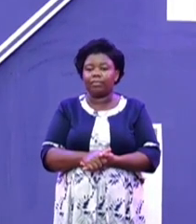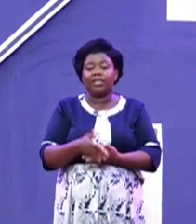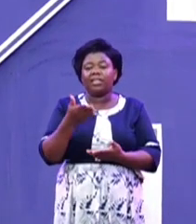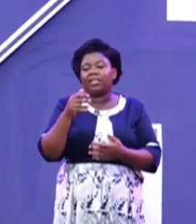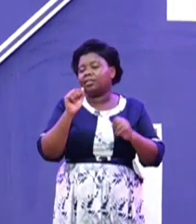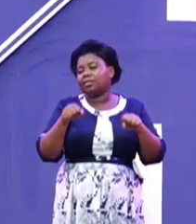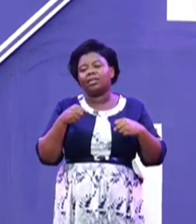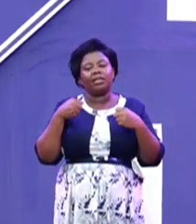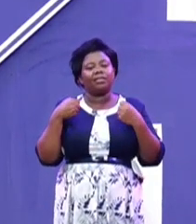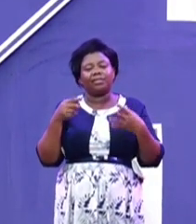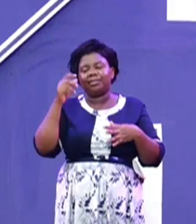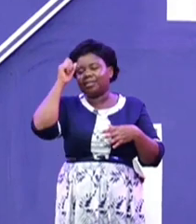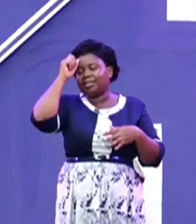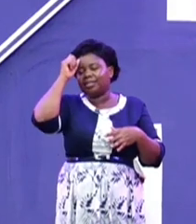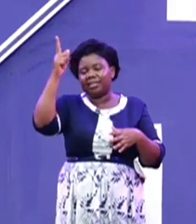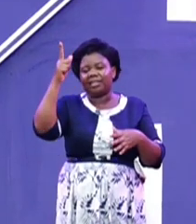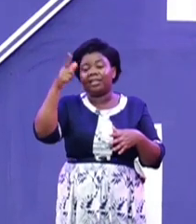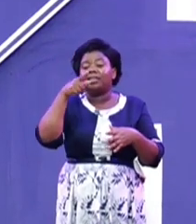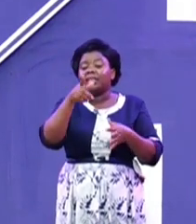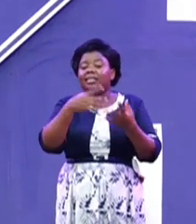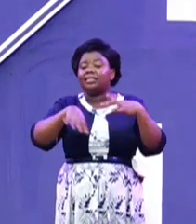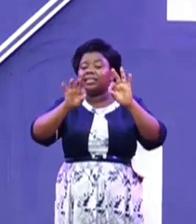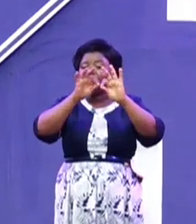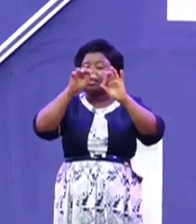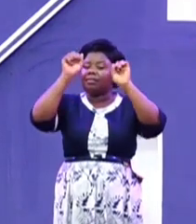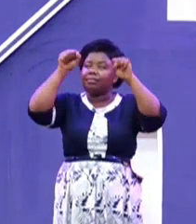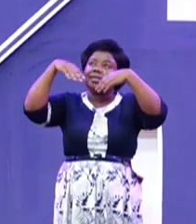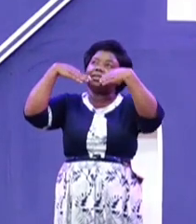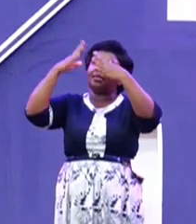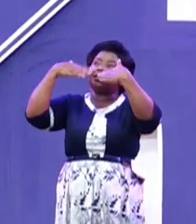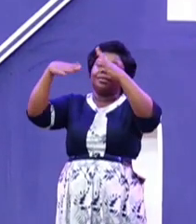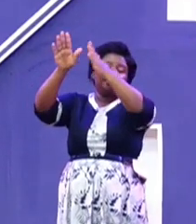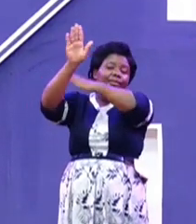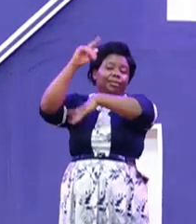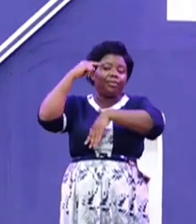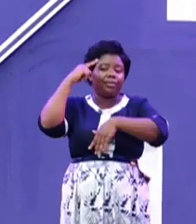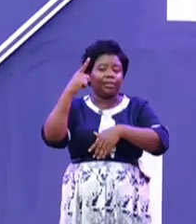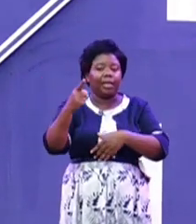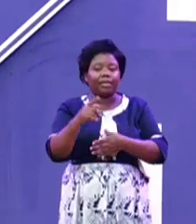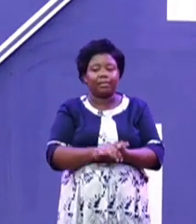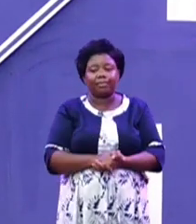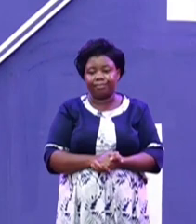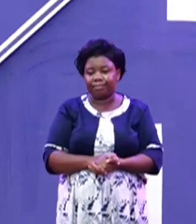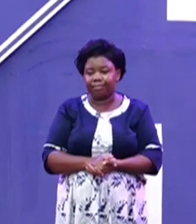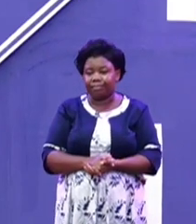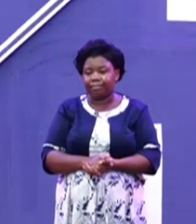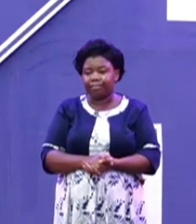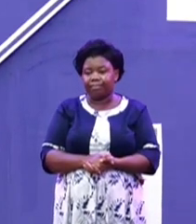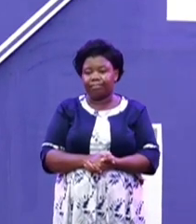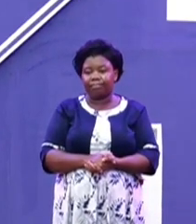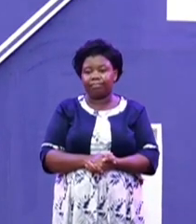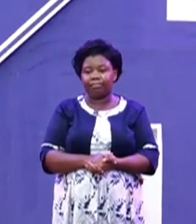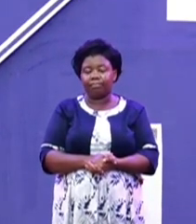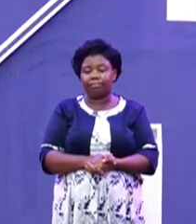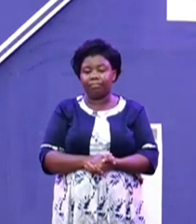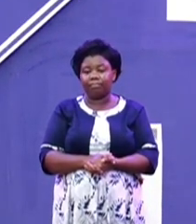toyinza kujjukira nti kya kitalo nnyo ky'oyinza okwebaliza Katonda. You can't even remember that that is something so special to thank